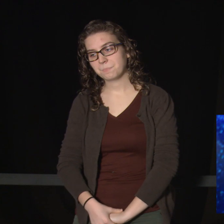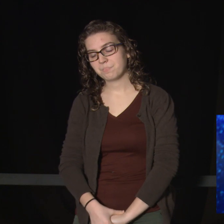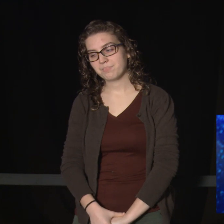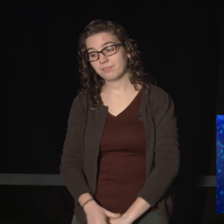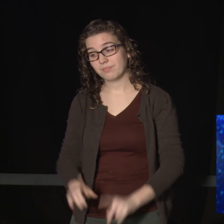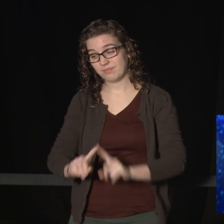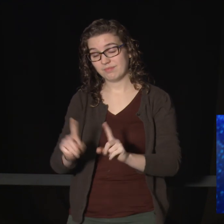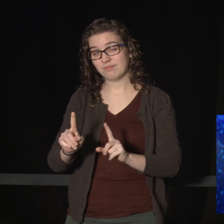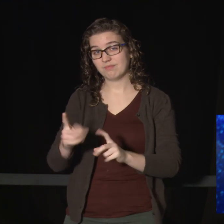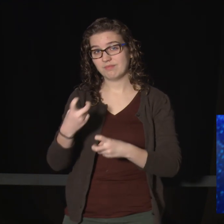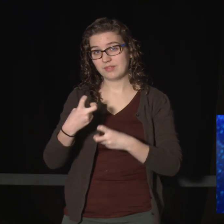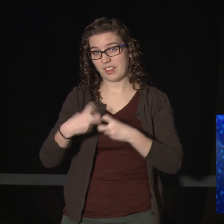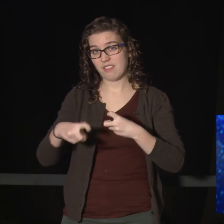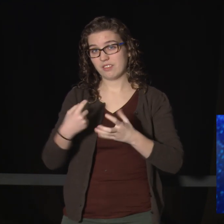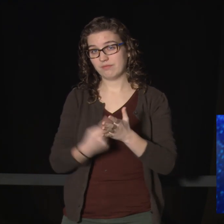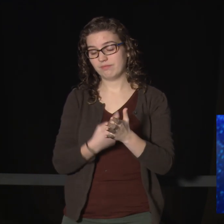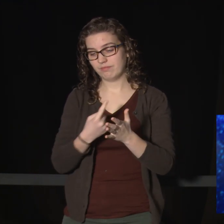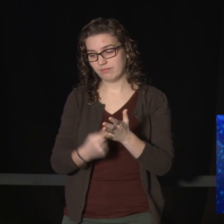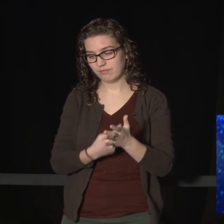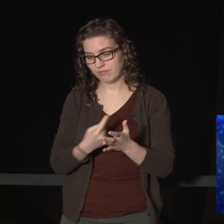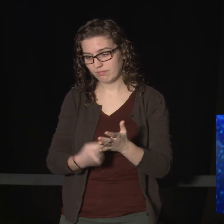But it's difficult sometimes.